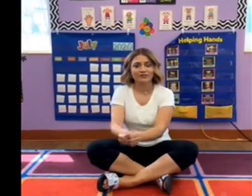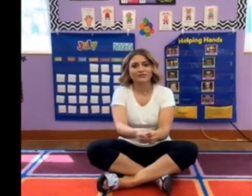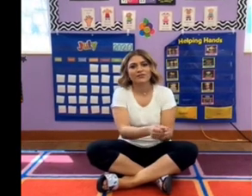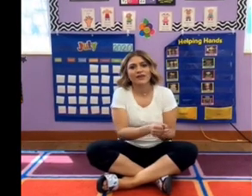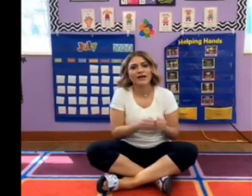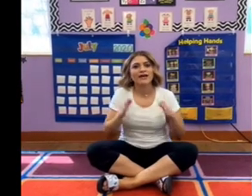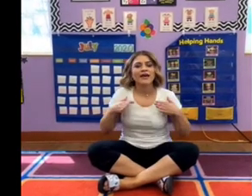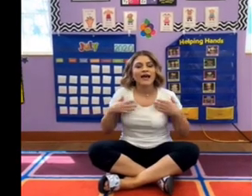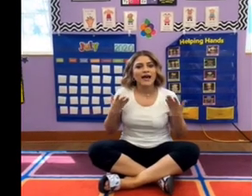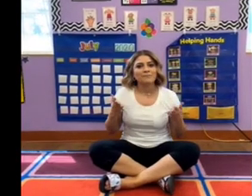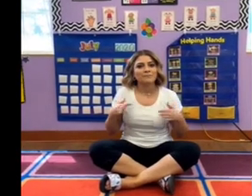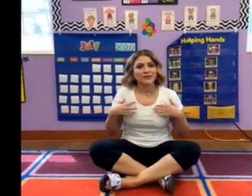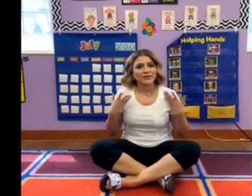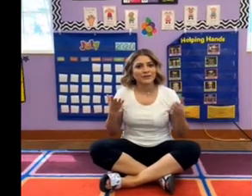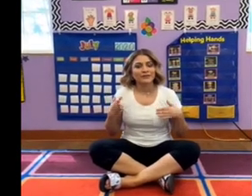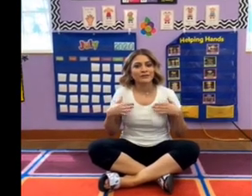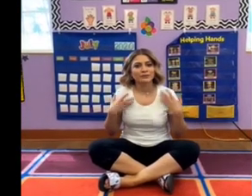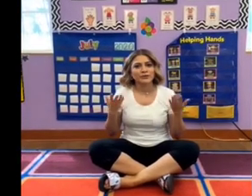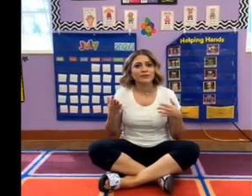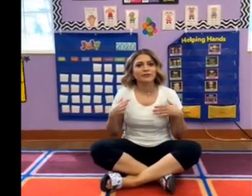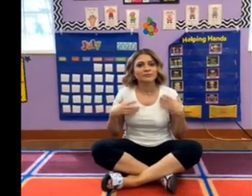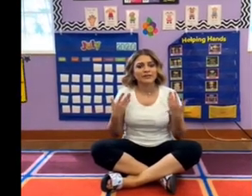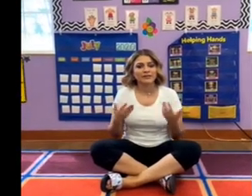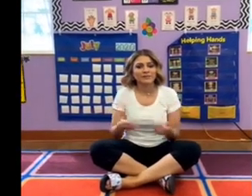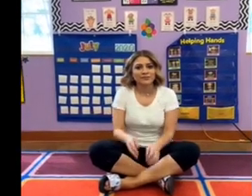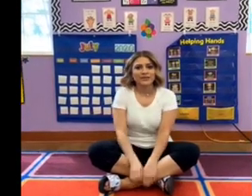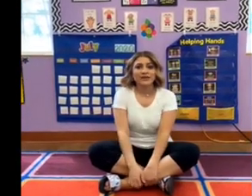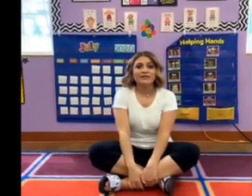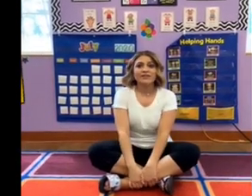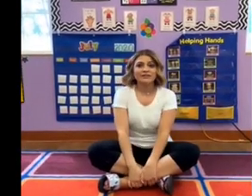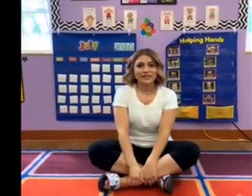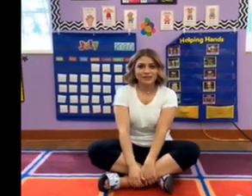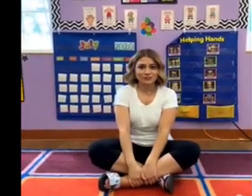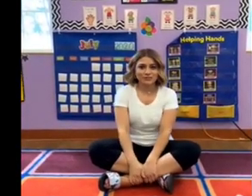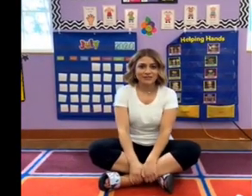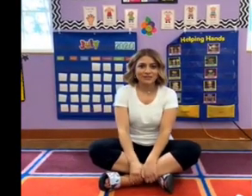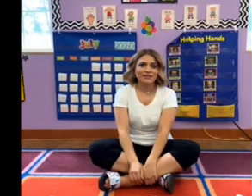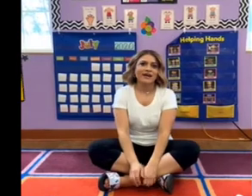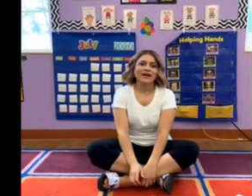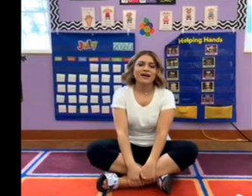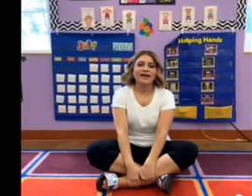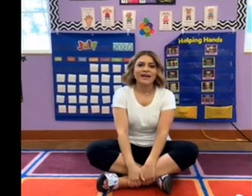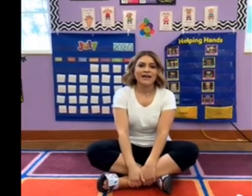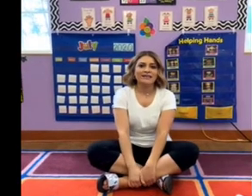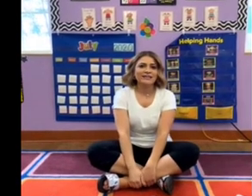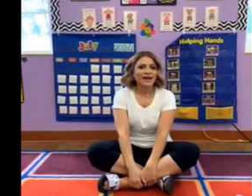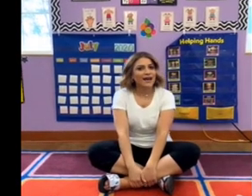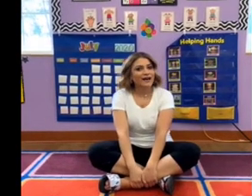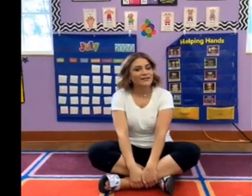the happier we'll be. There's Ashrita and